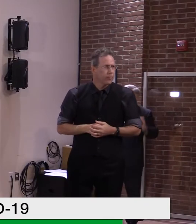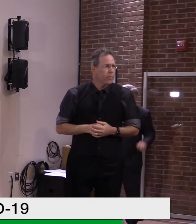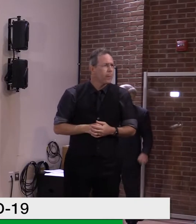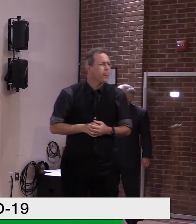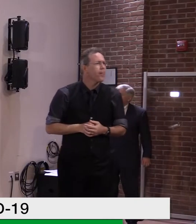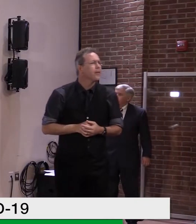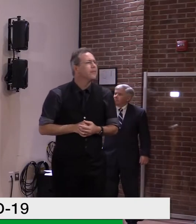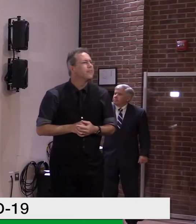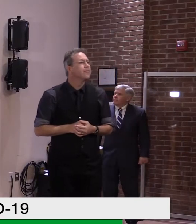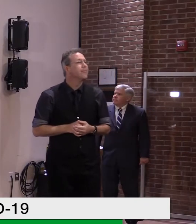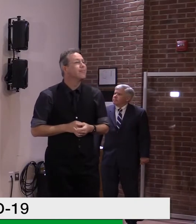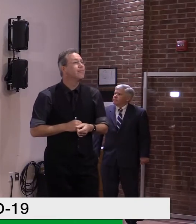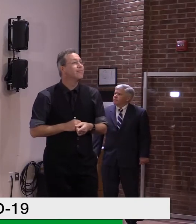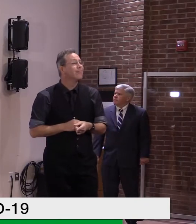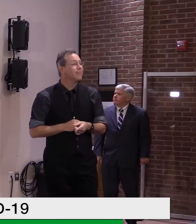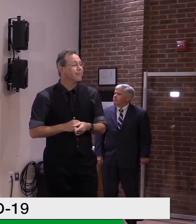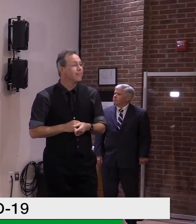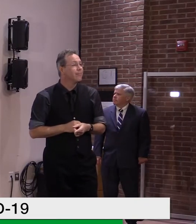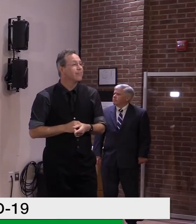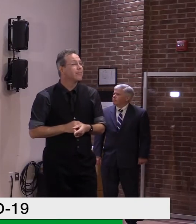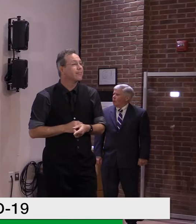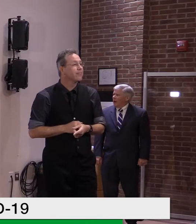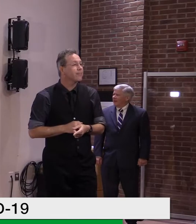be safer for